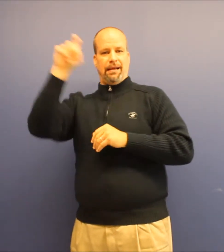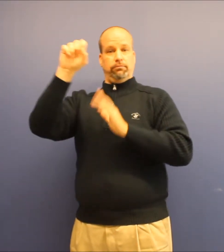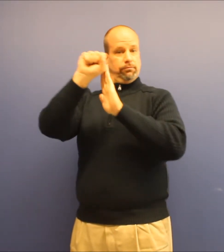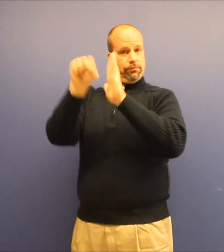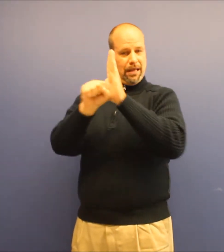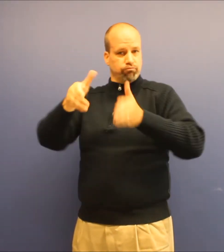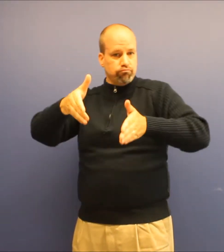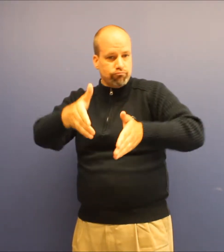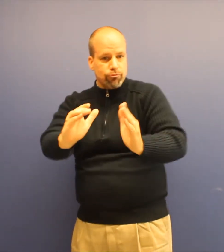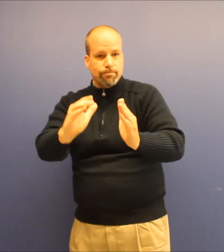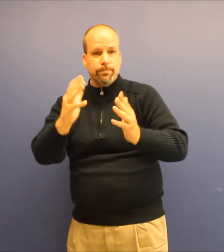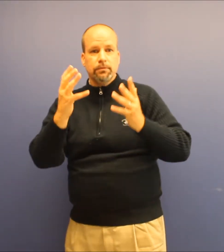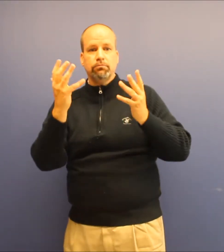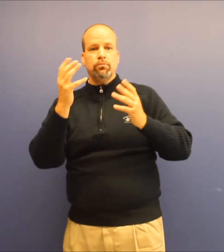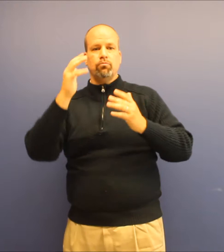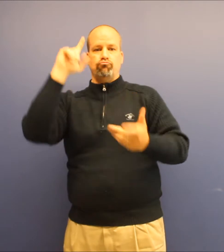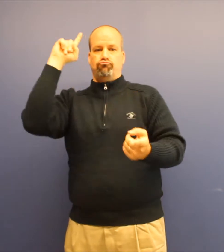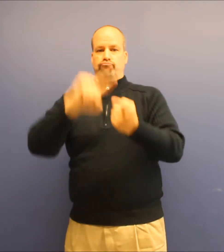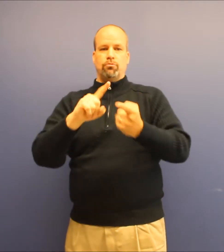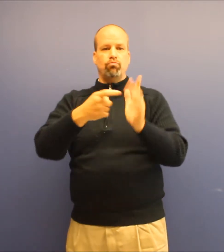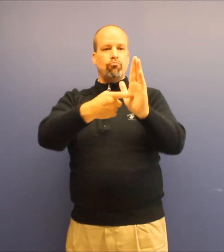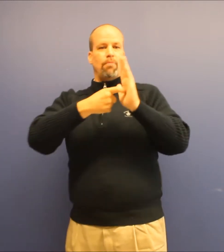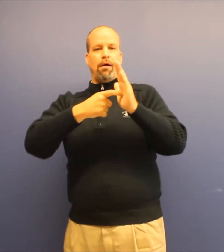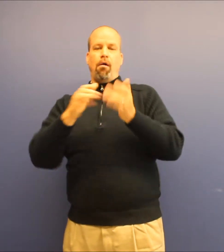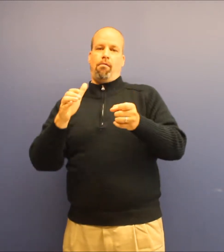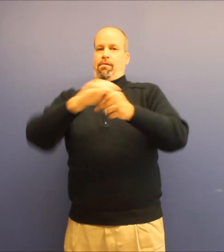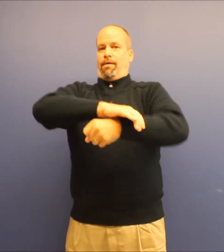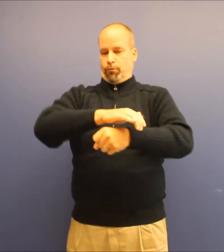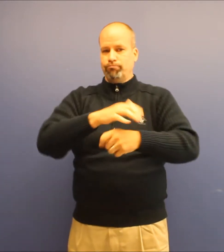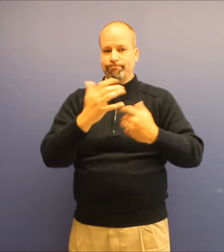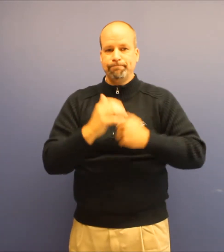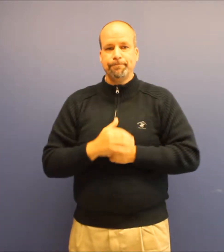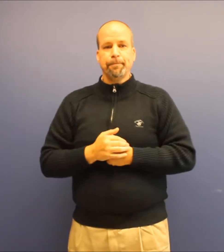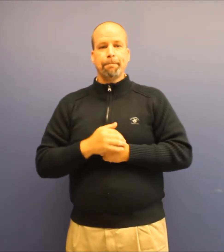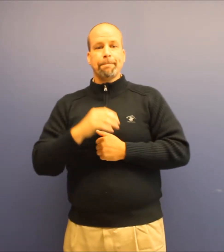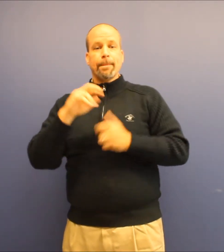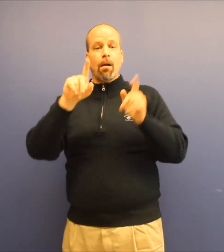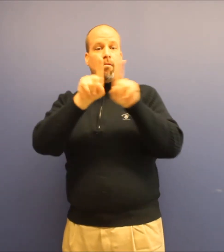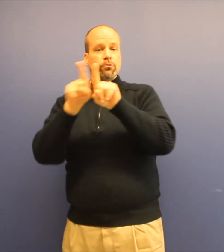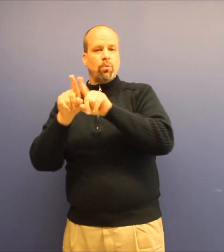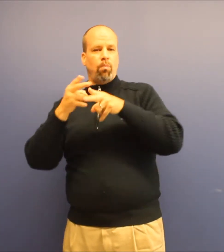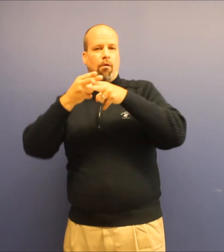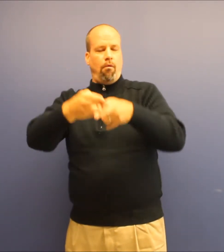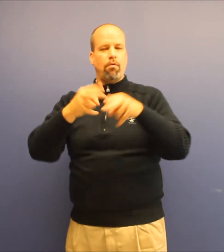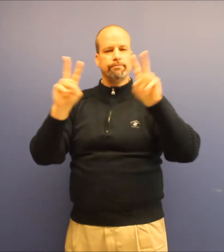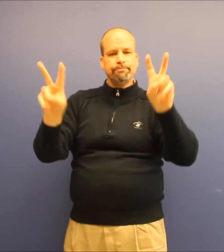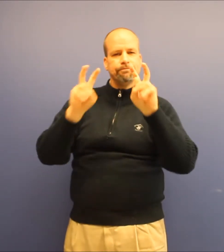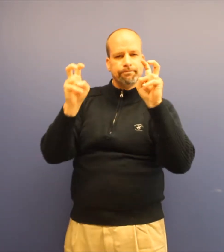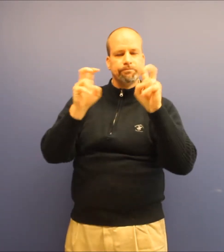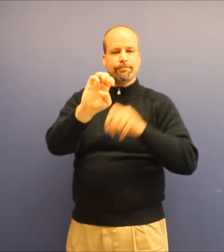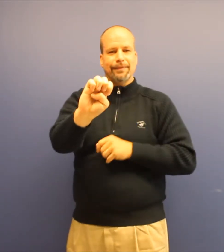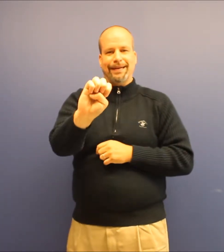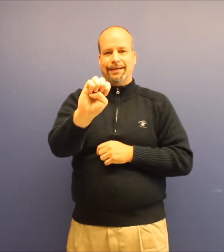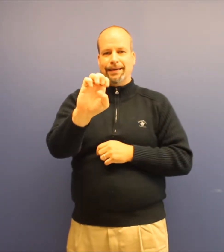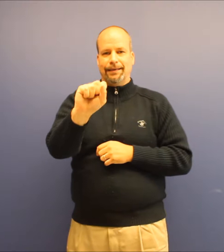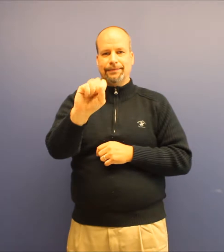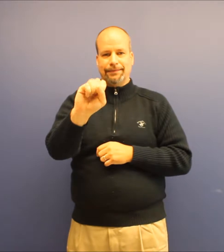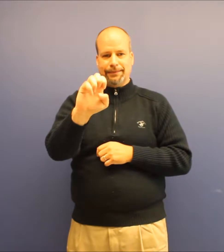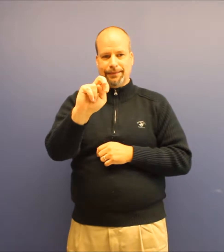But the draft bill lets states ask permission to reduce required coverage, also called essential